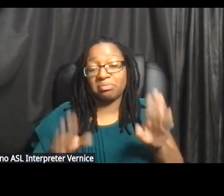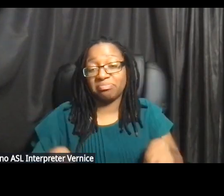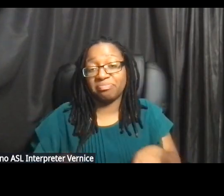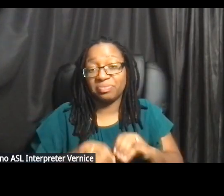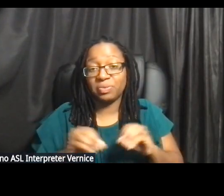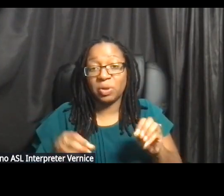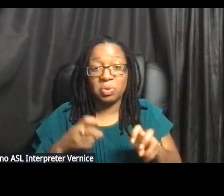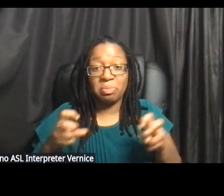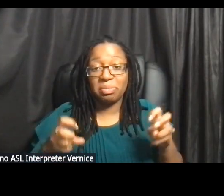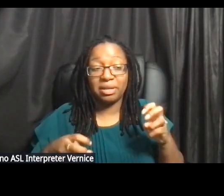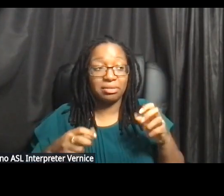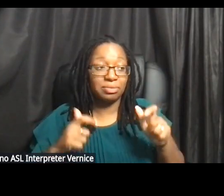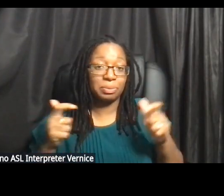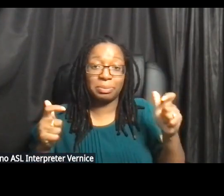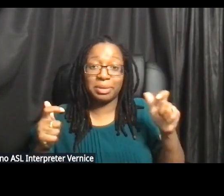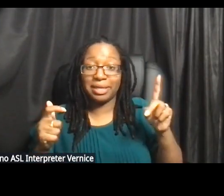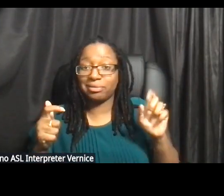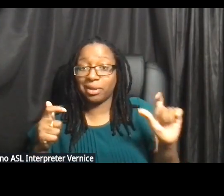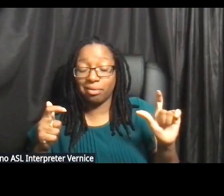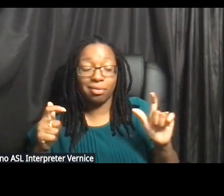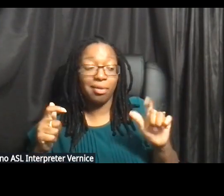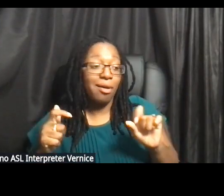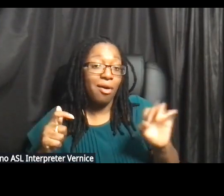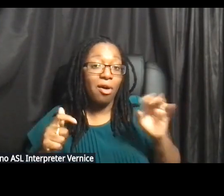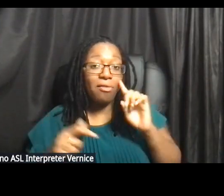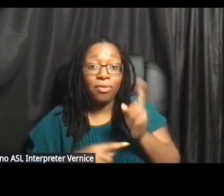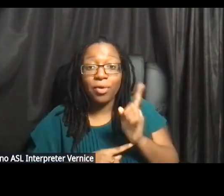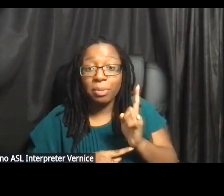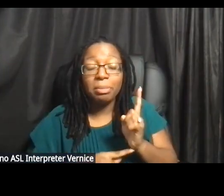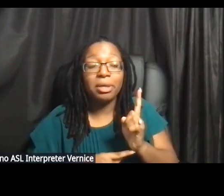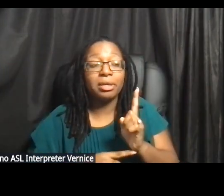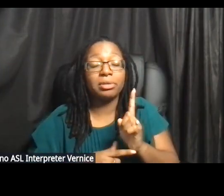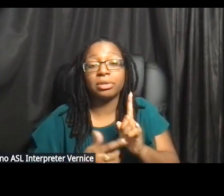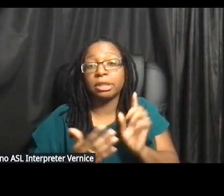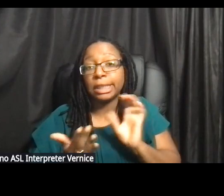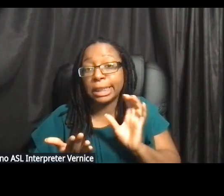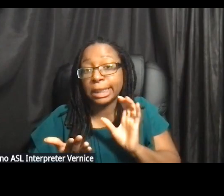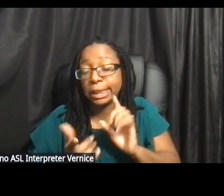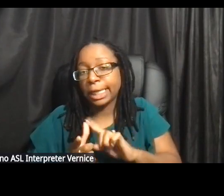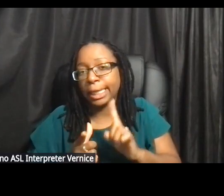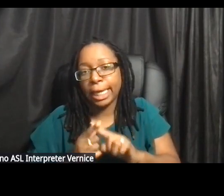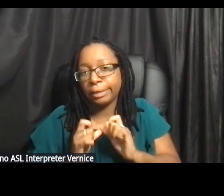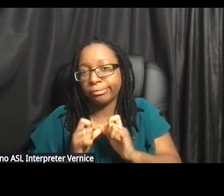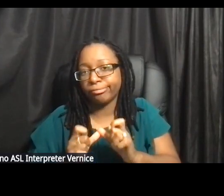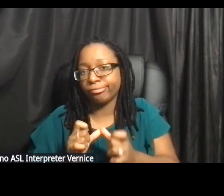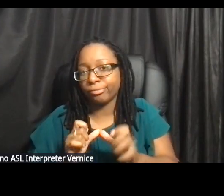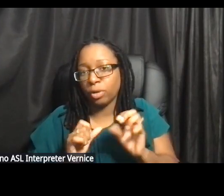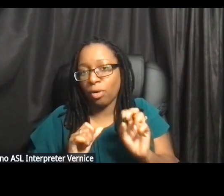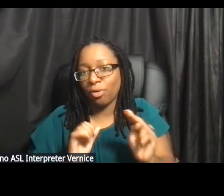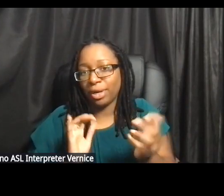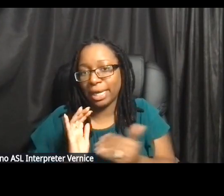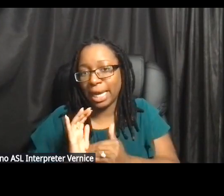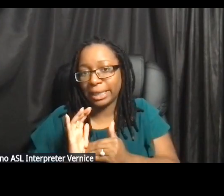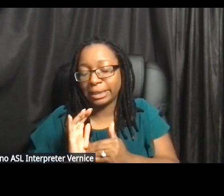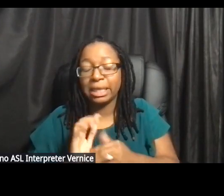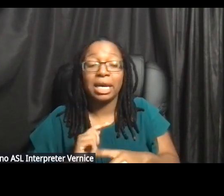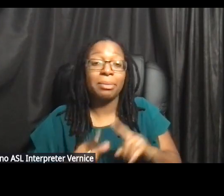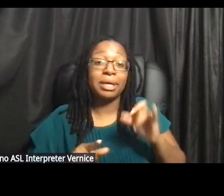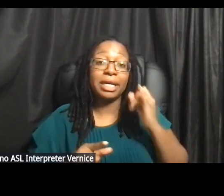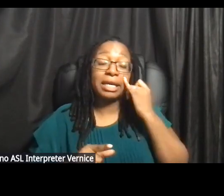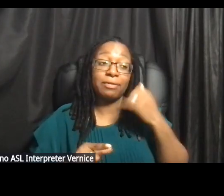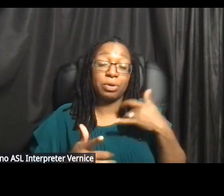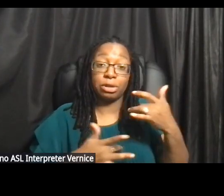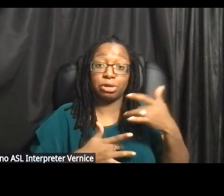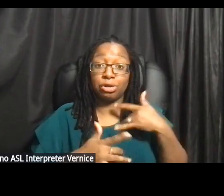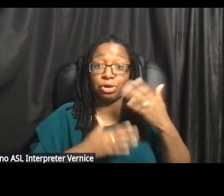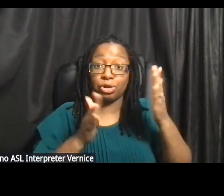at the thing you need, you're good. But if you're worried about tracking for more immediate, higher stakes reasons, if you're worrying about being stalked by some